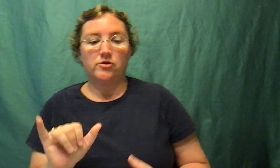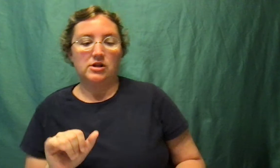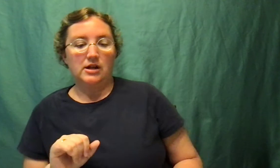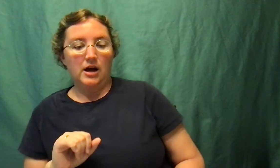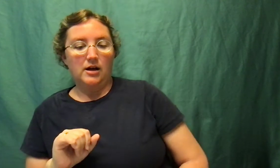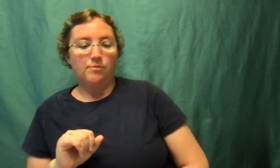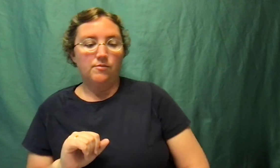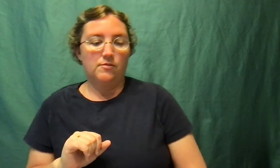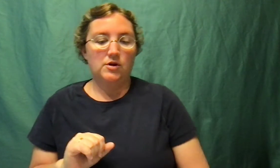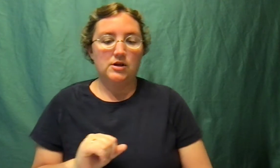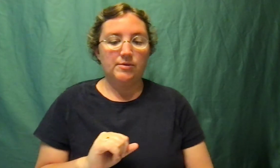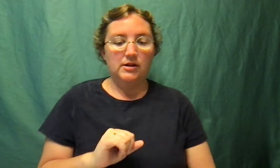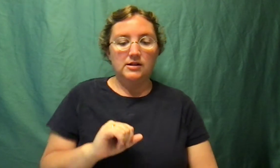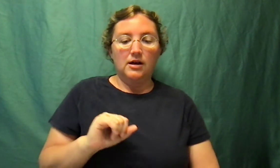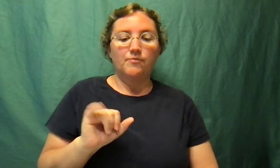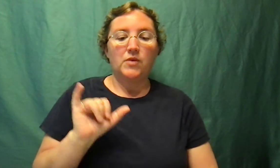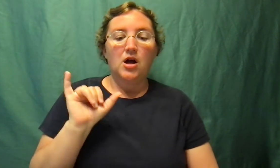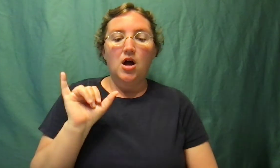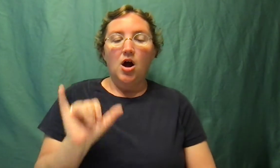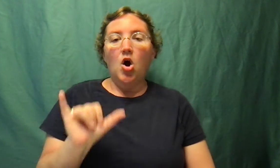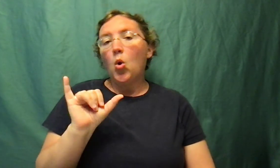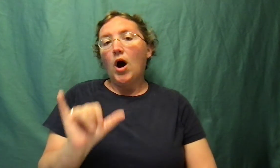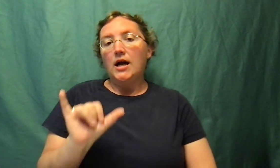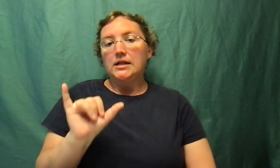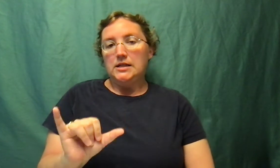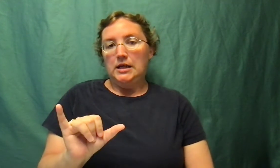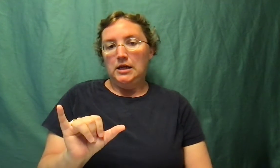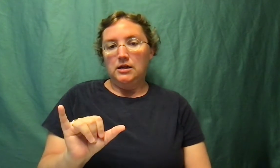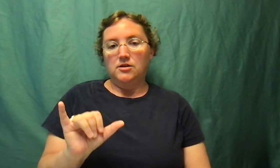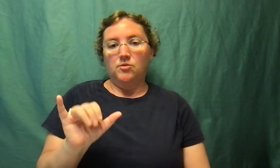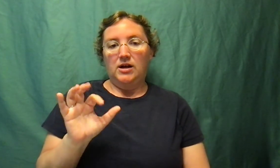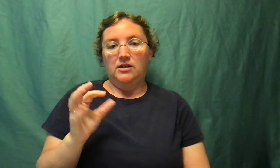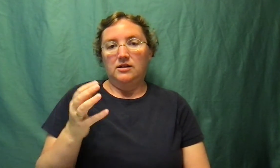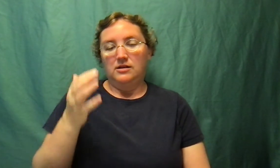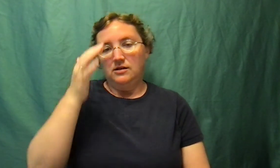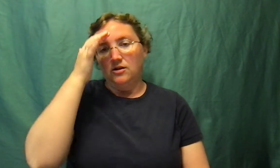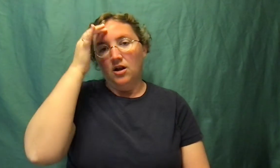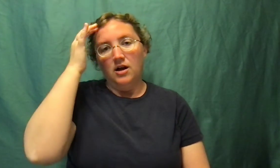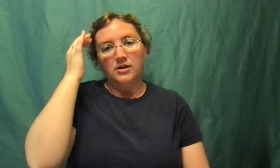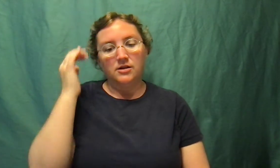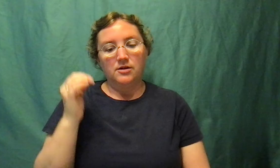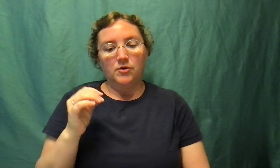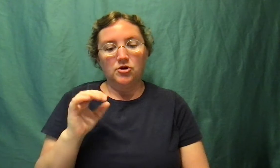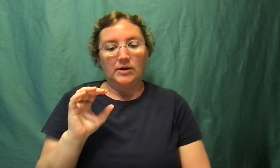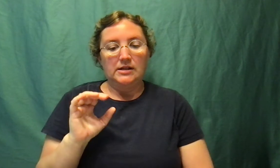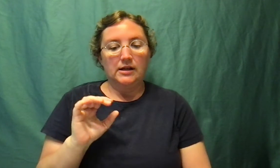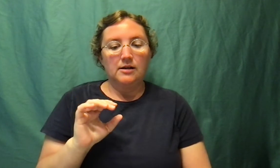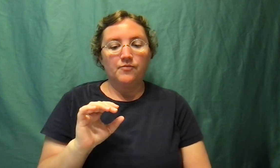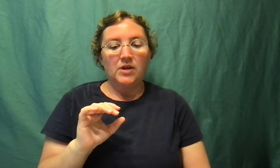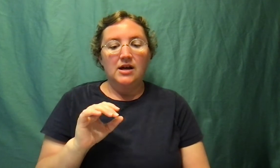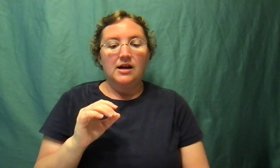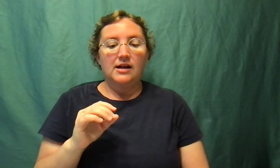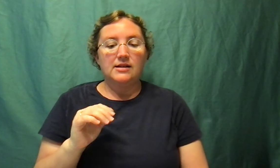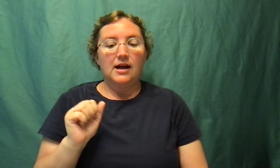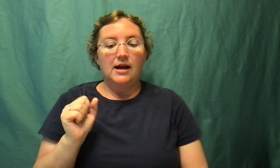version that I typically sign. OIC is the way that this is glossed or translated. It's an